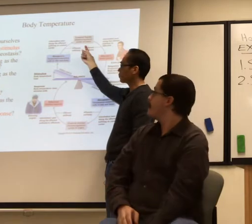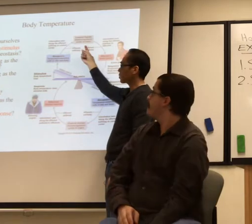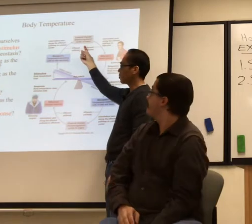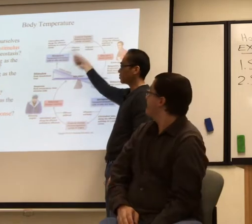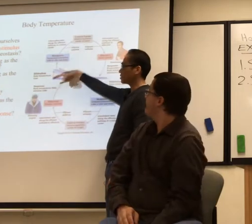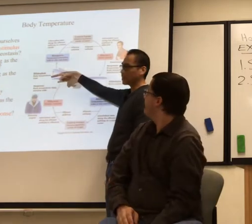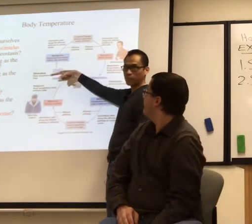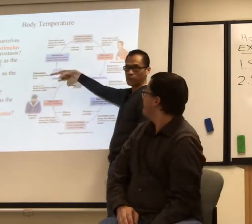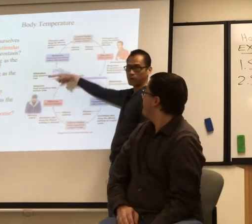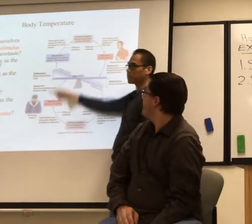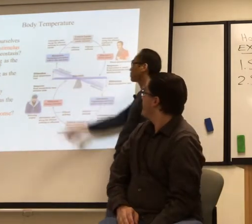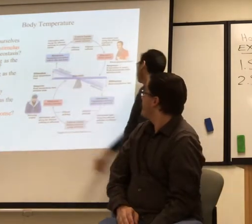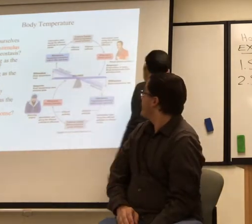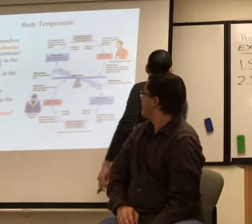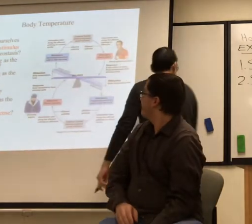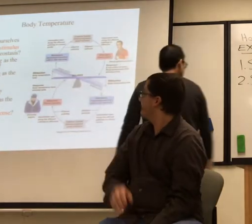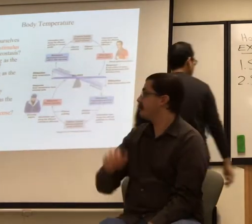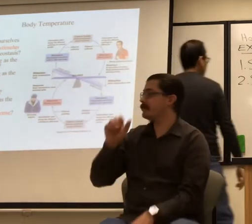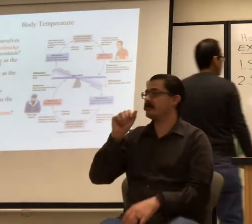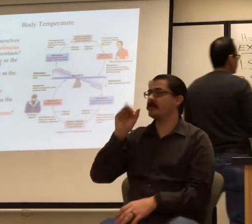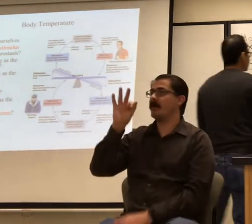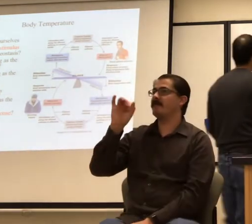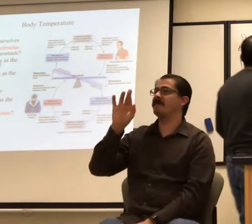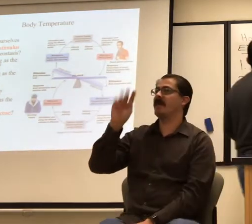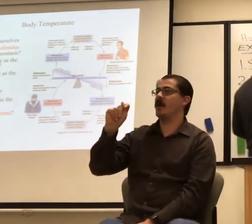center, which is step three.